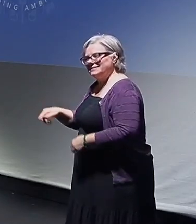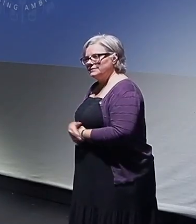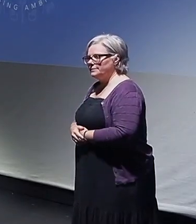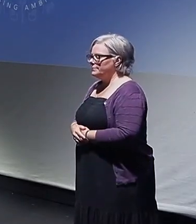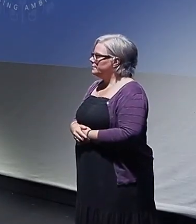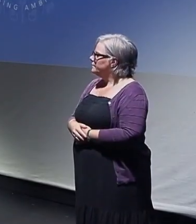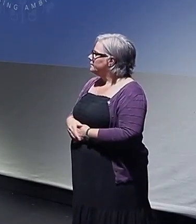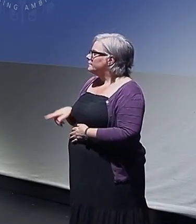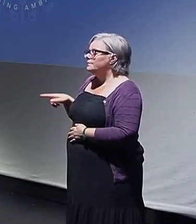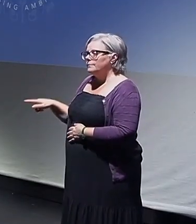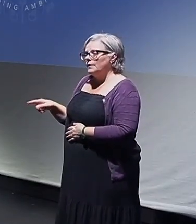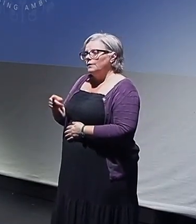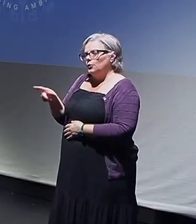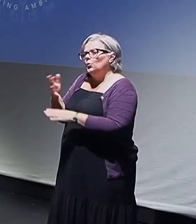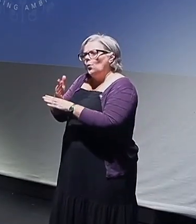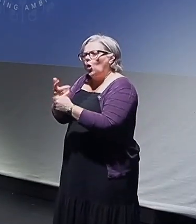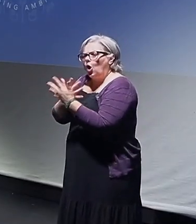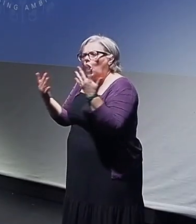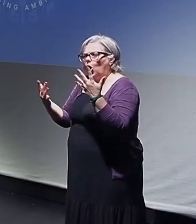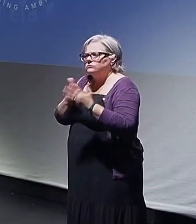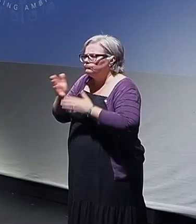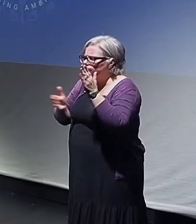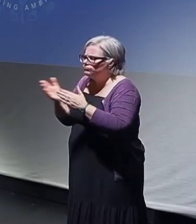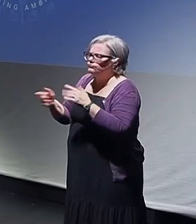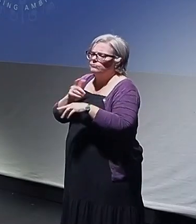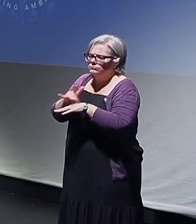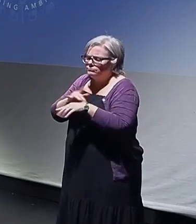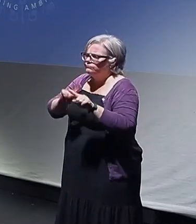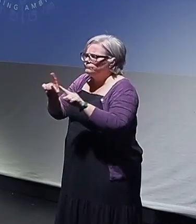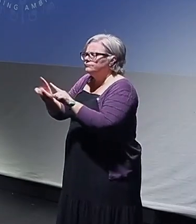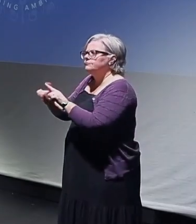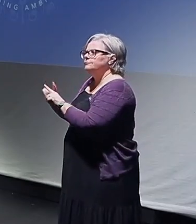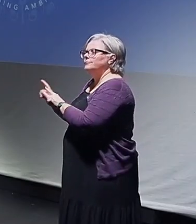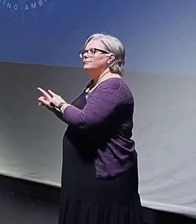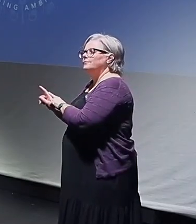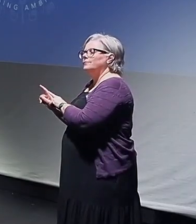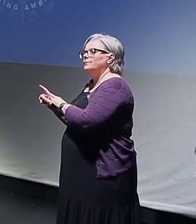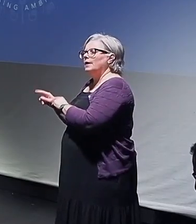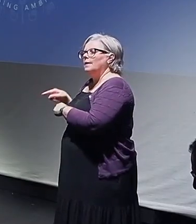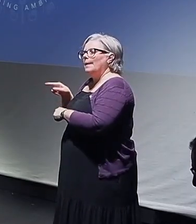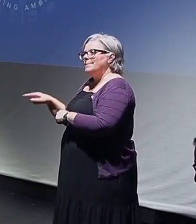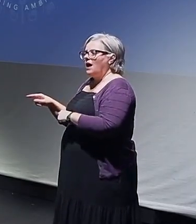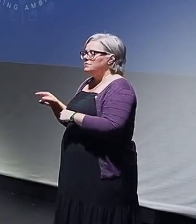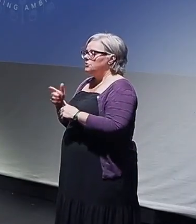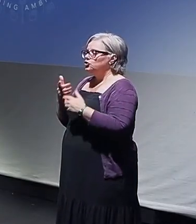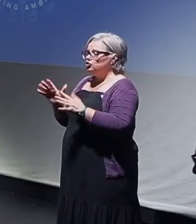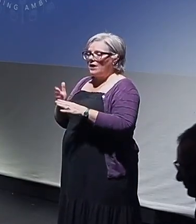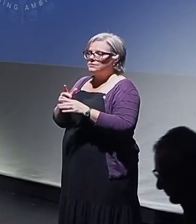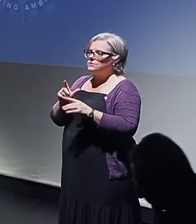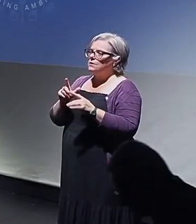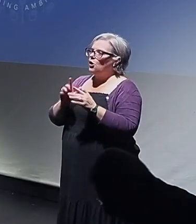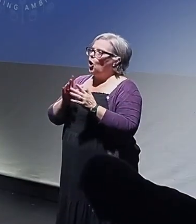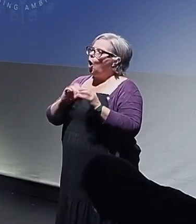because you do work a lot, and we see you, and actually you haven't gone just the Hollywood route,